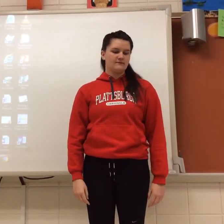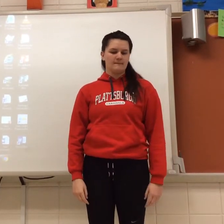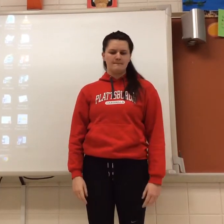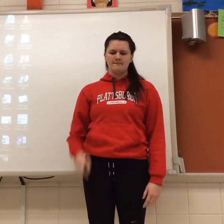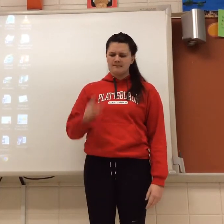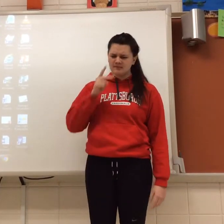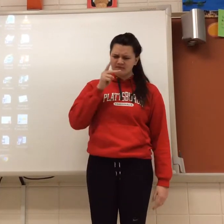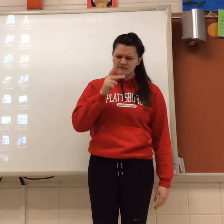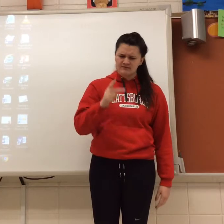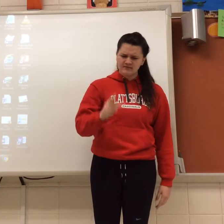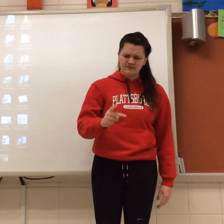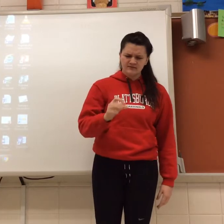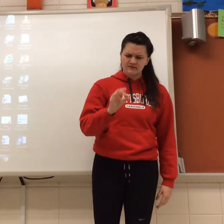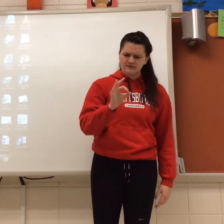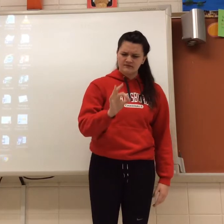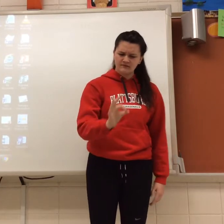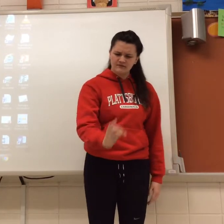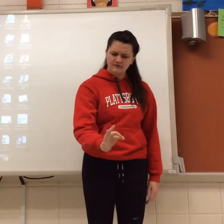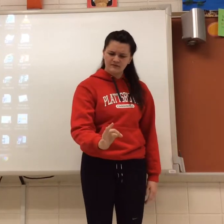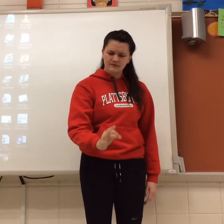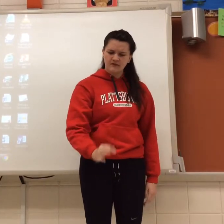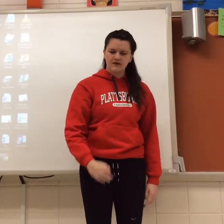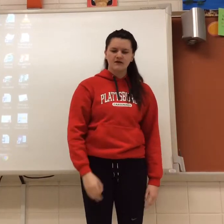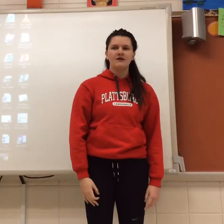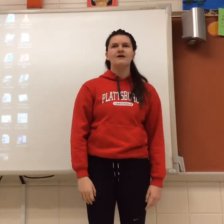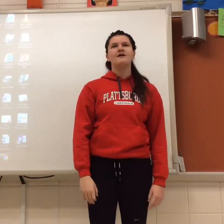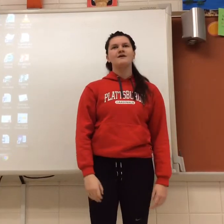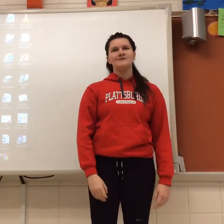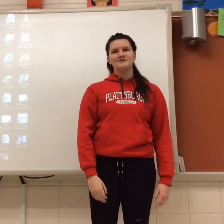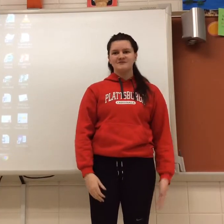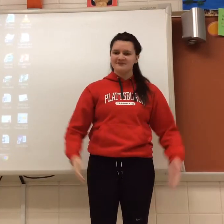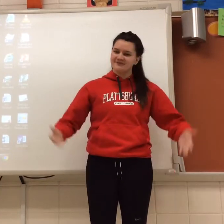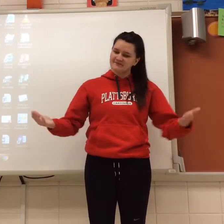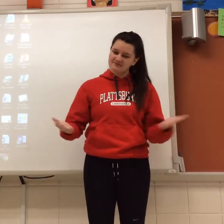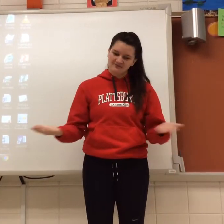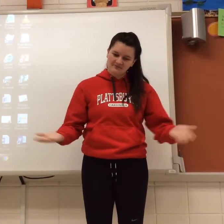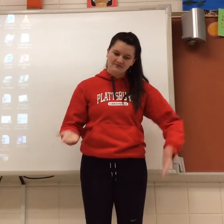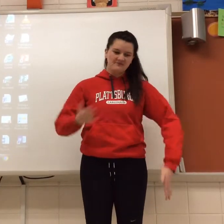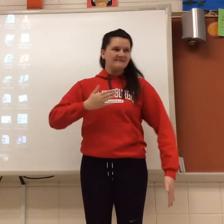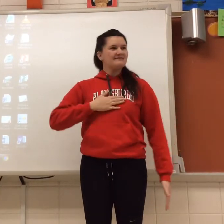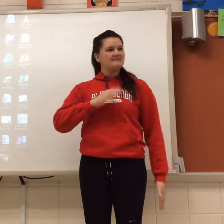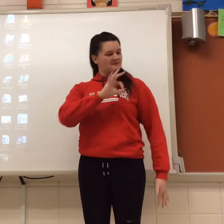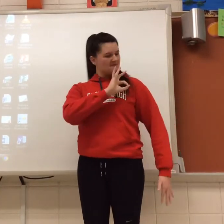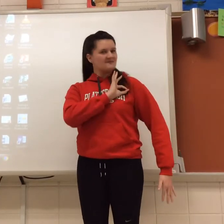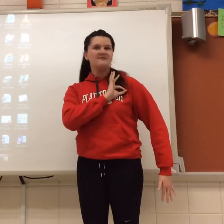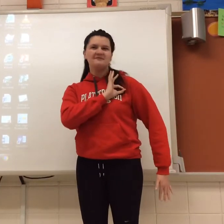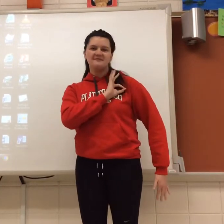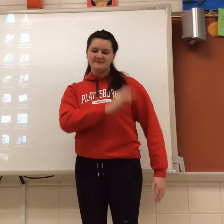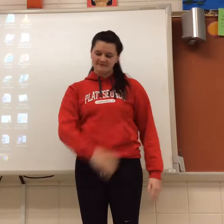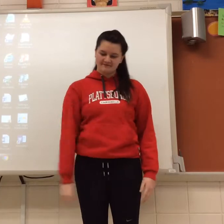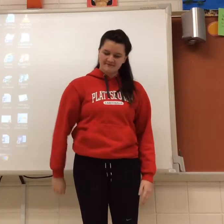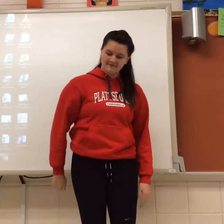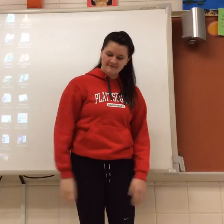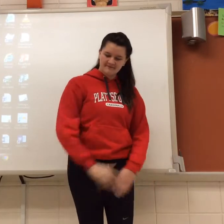All at once, he saw something small and round. "Why, here's my button," he